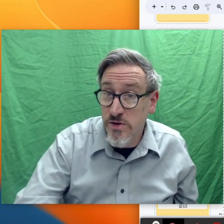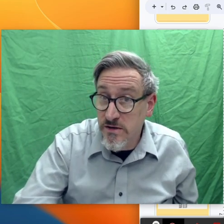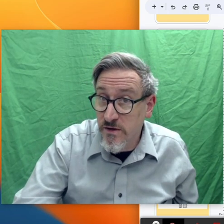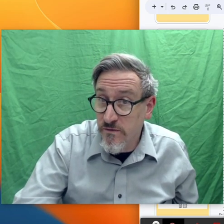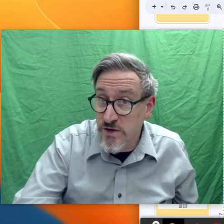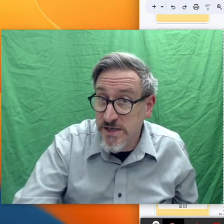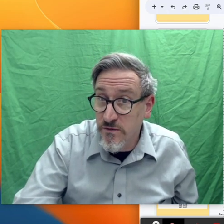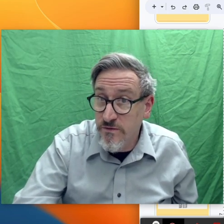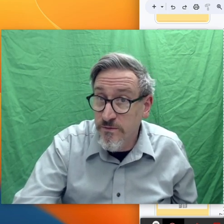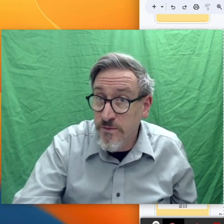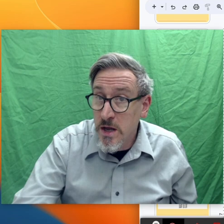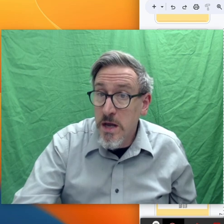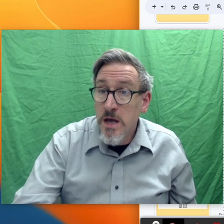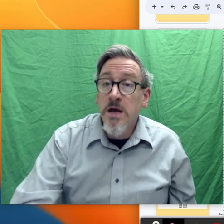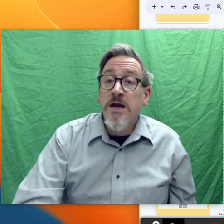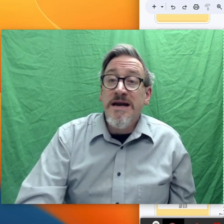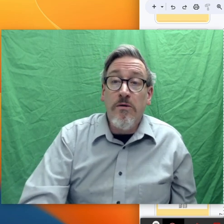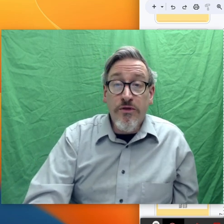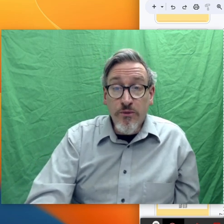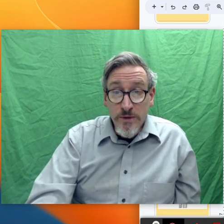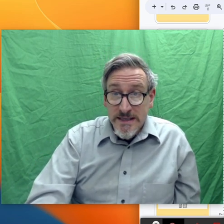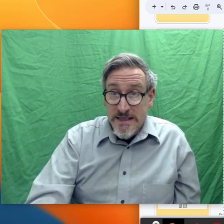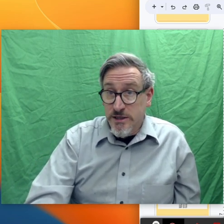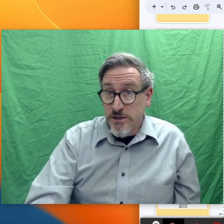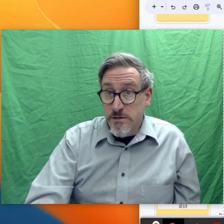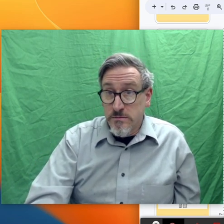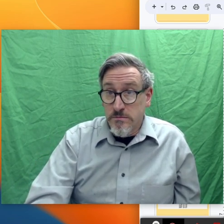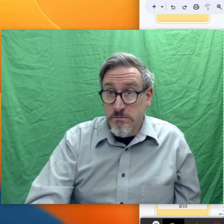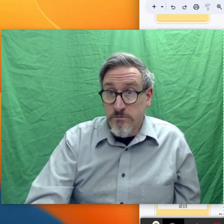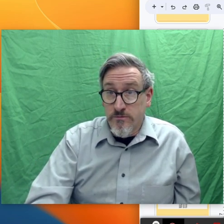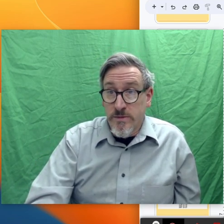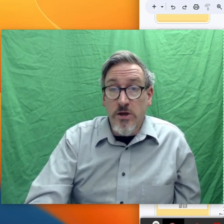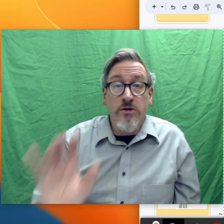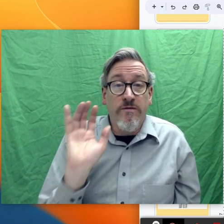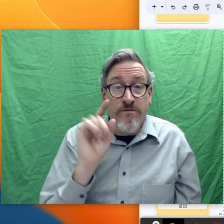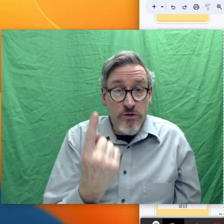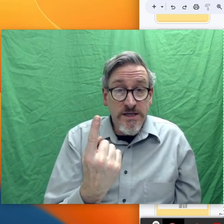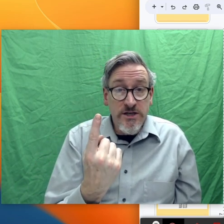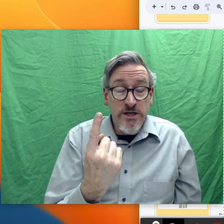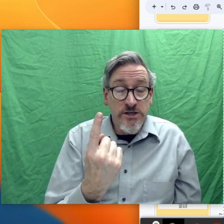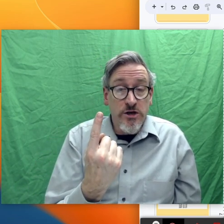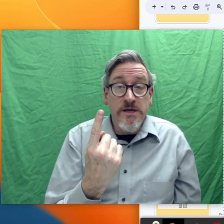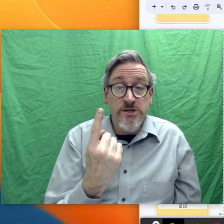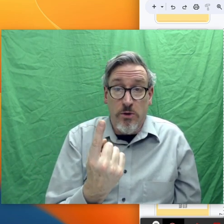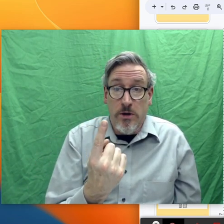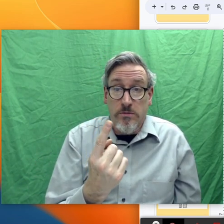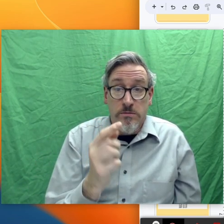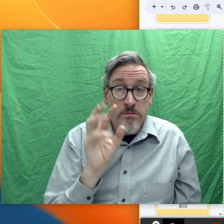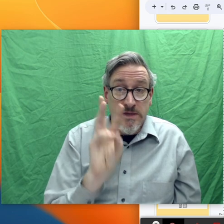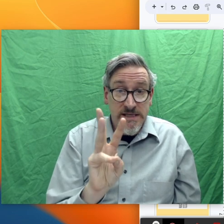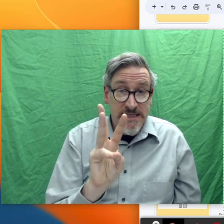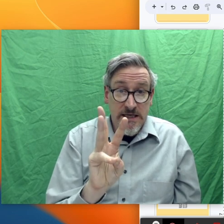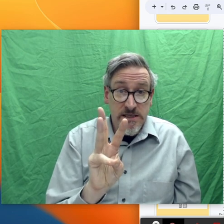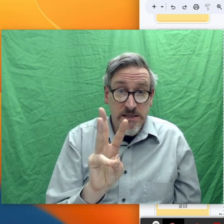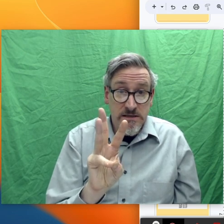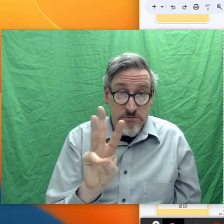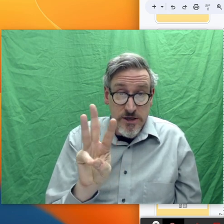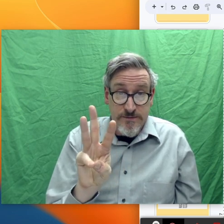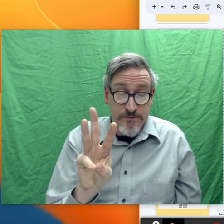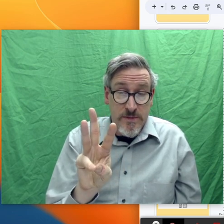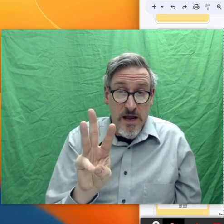those for yourself. Now, 3 digits. The first digit is going to be solo,